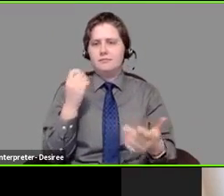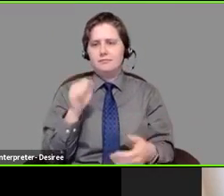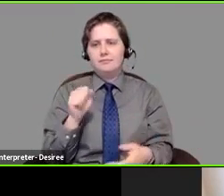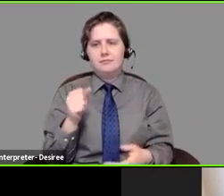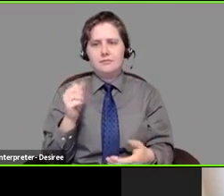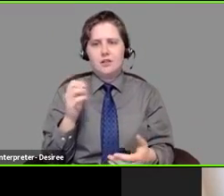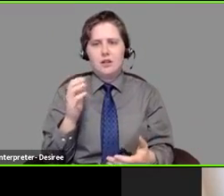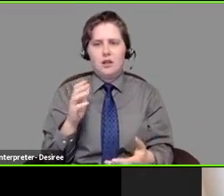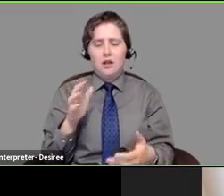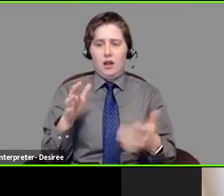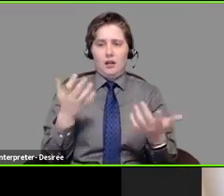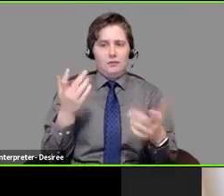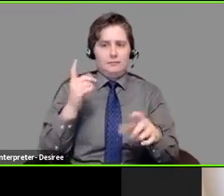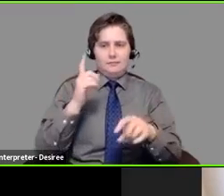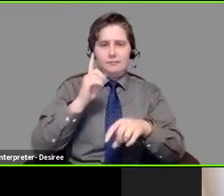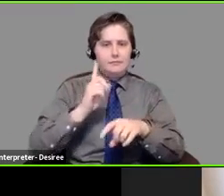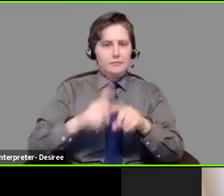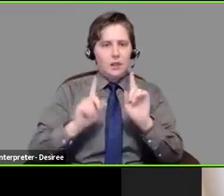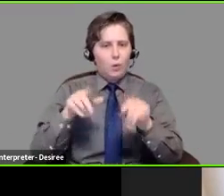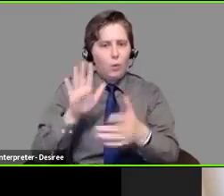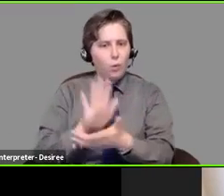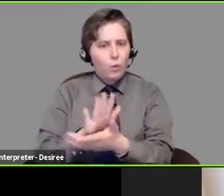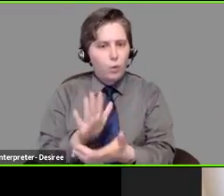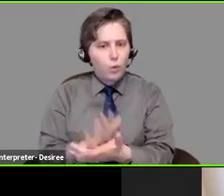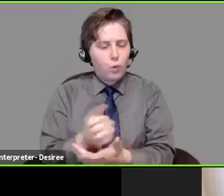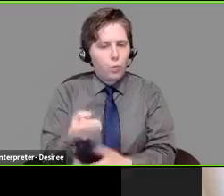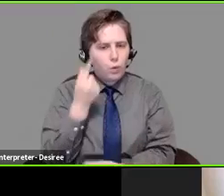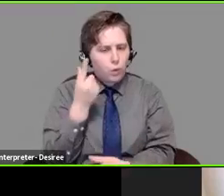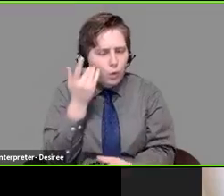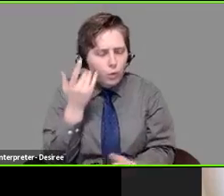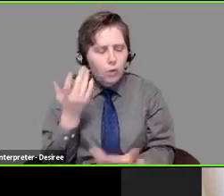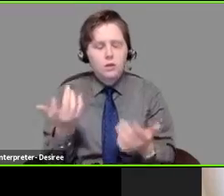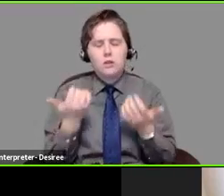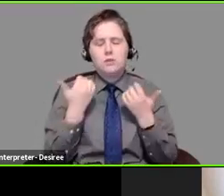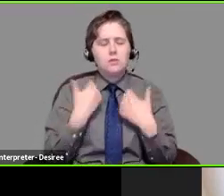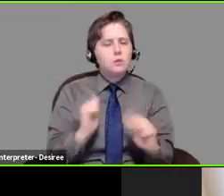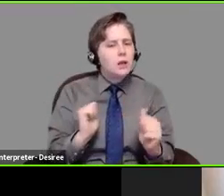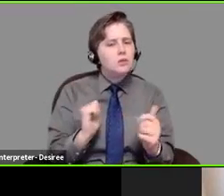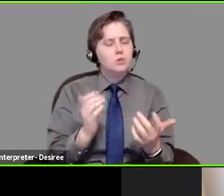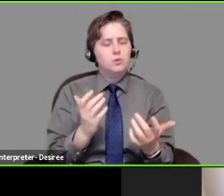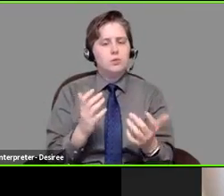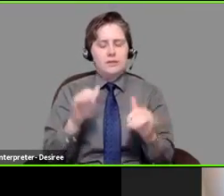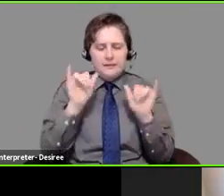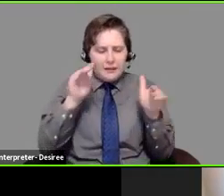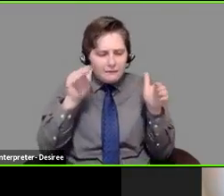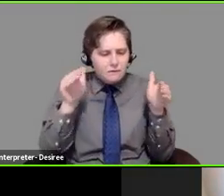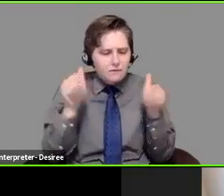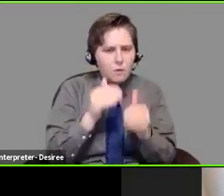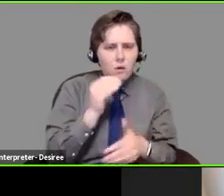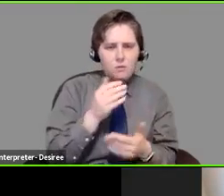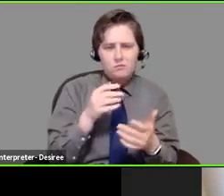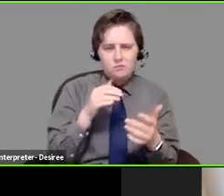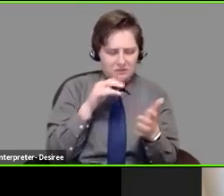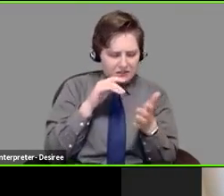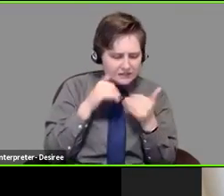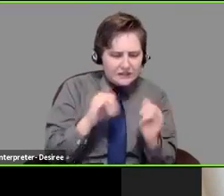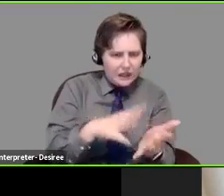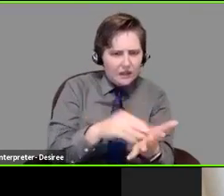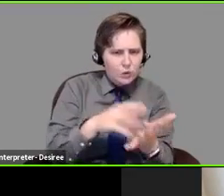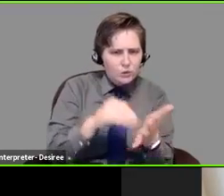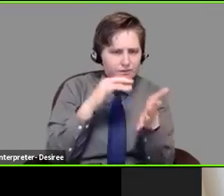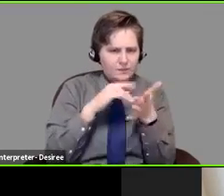of being displaced out of their school settings and trying to stay focused to still